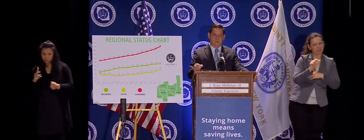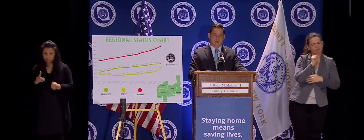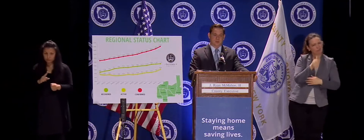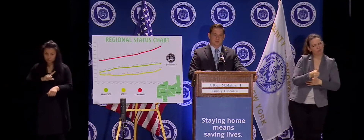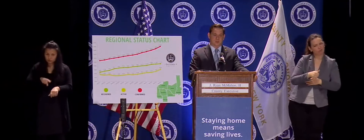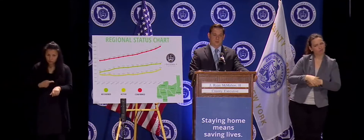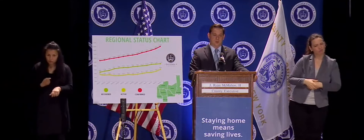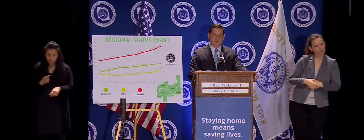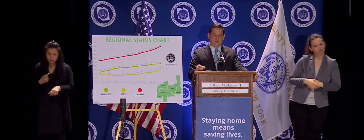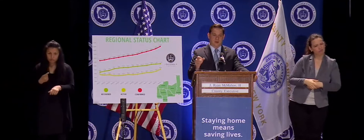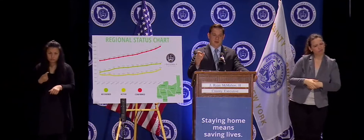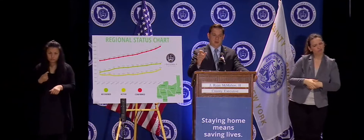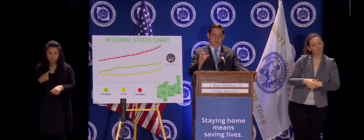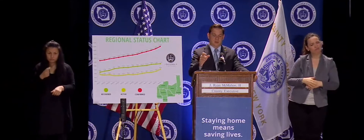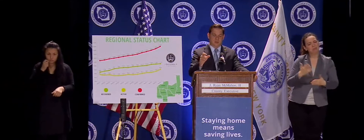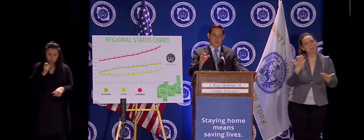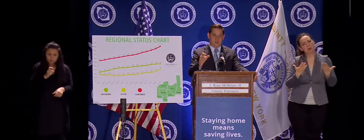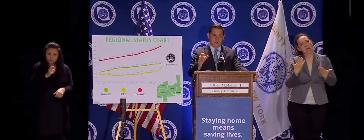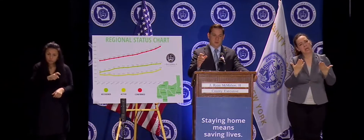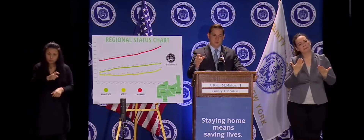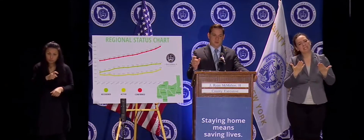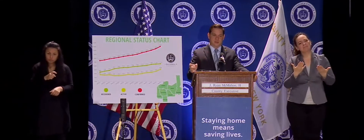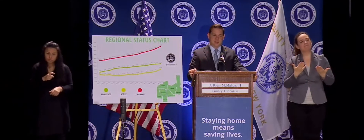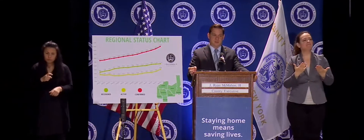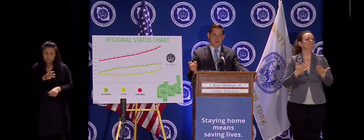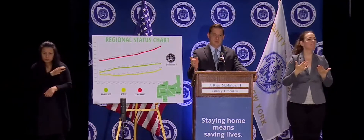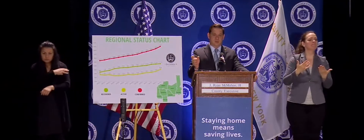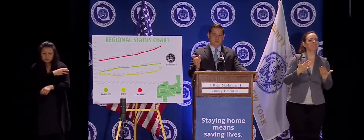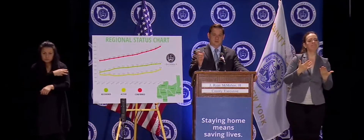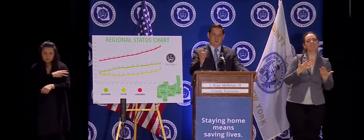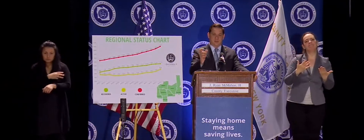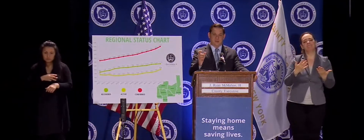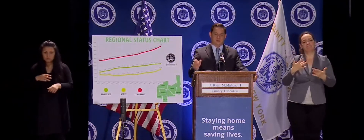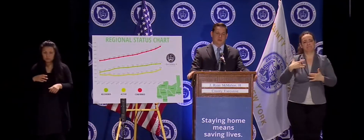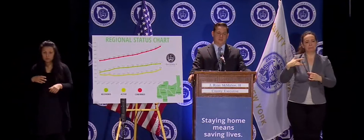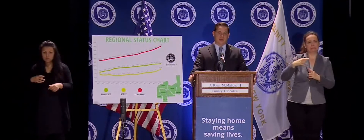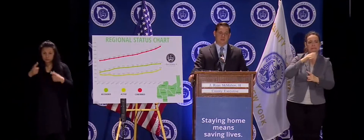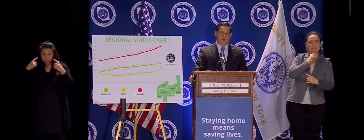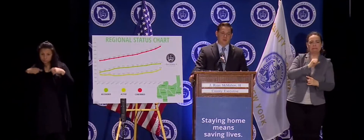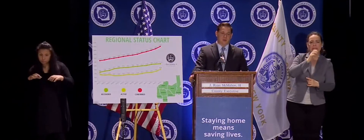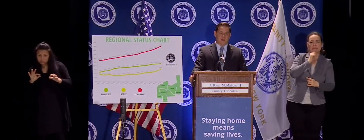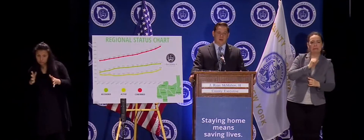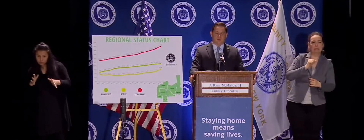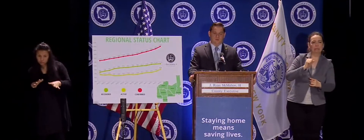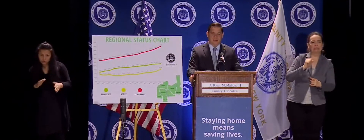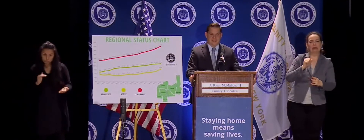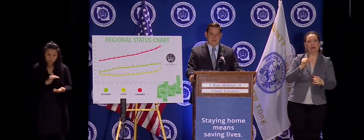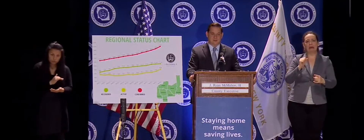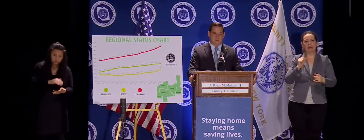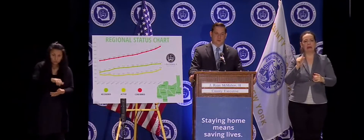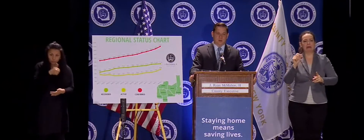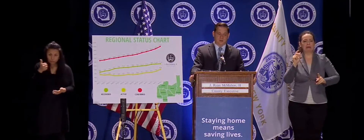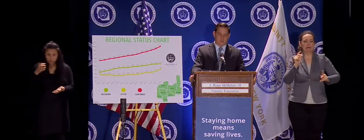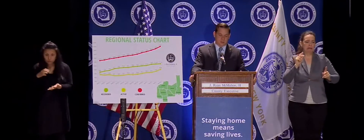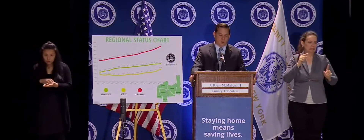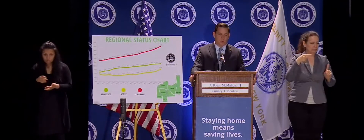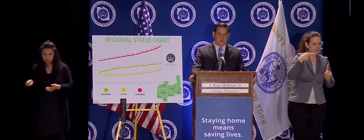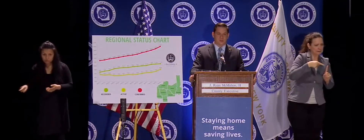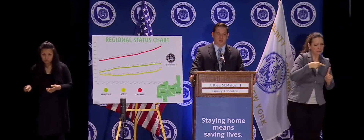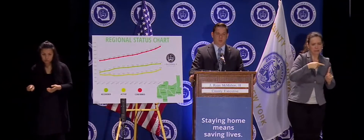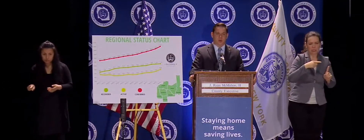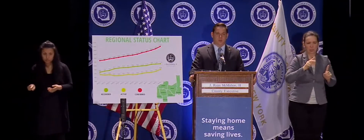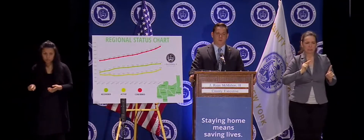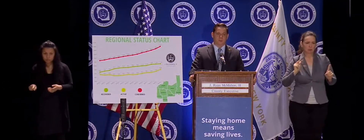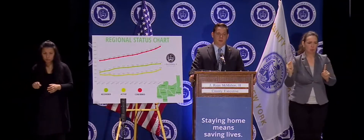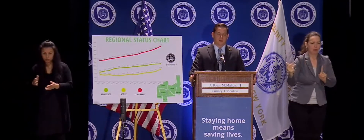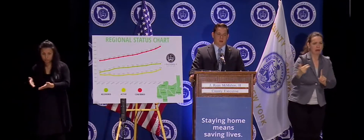seniors, people who have underlying medical conditions come at a certain time, children and families another time, and then we'll phase into them being open to the